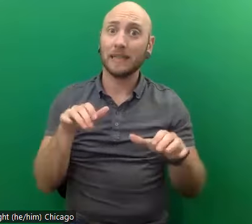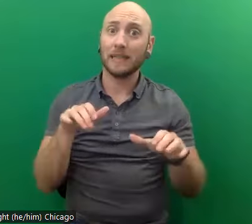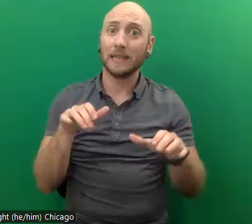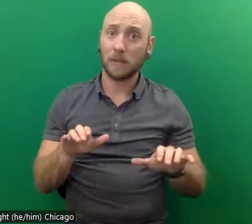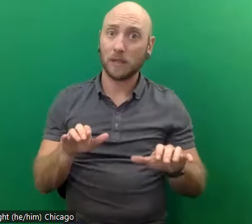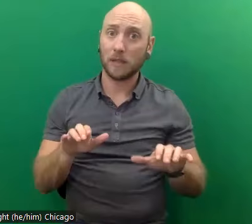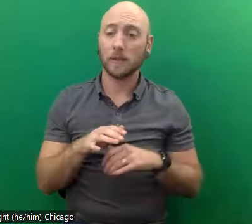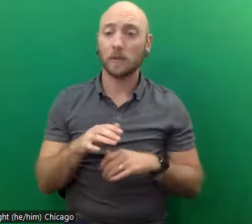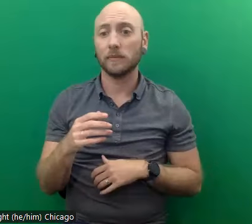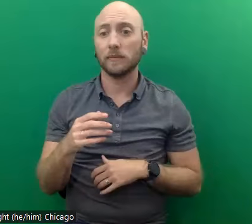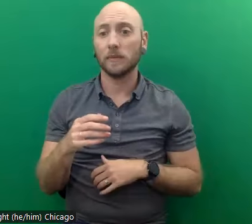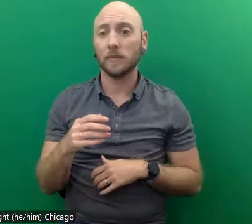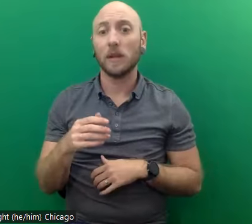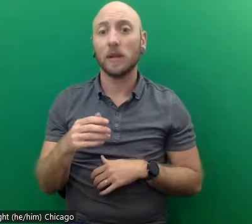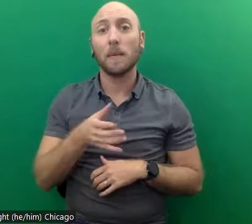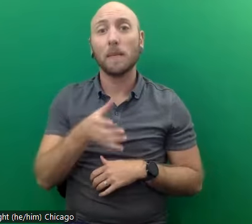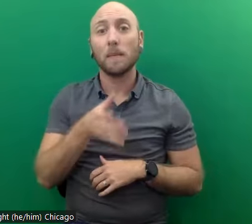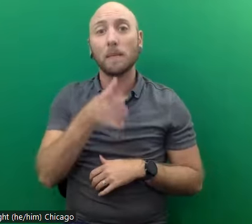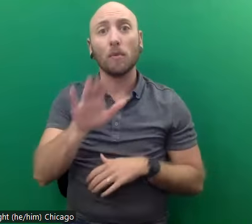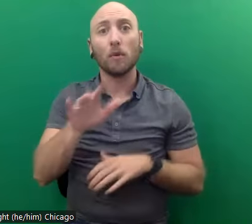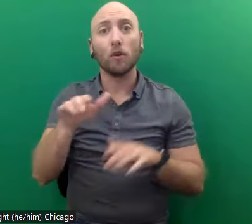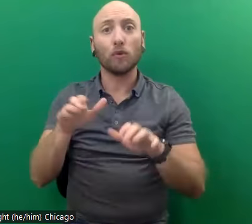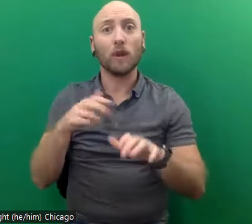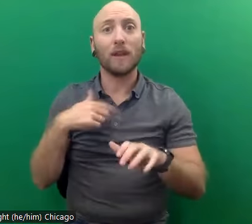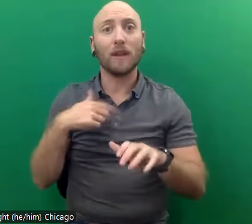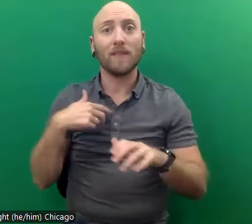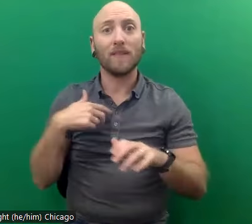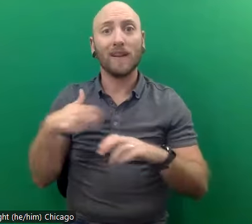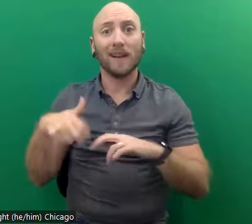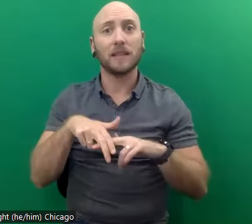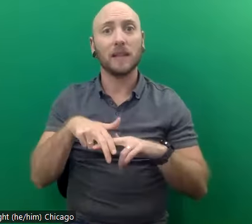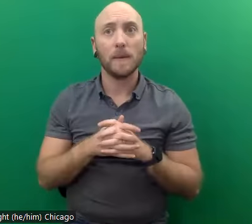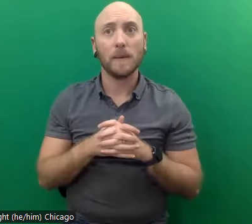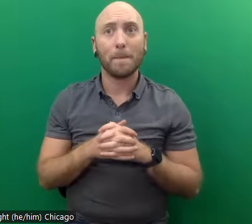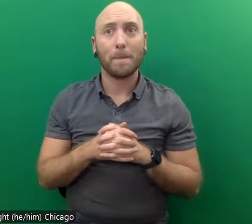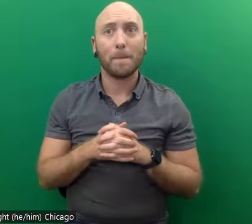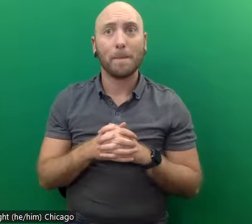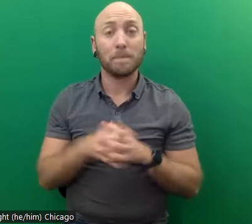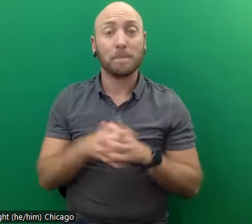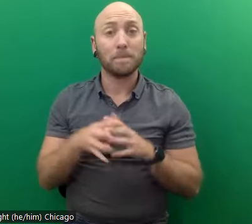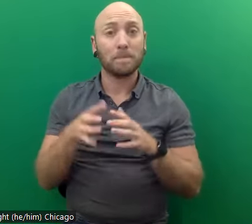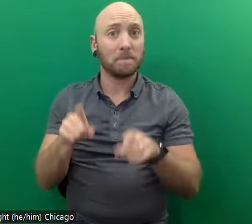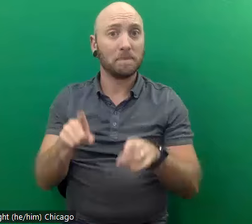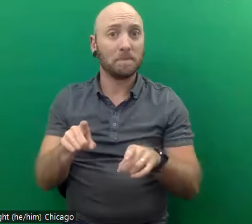cried over my mother's grave, and for the first time in my life,